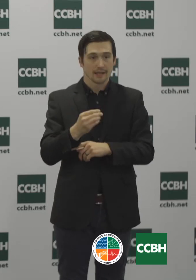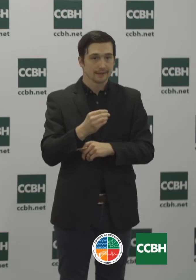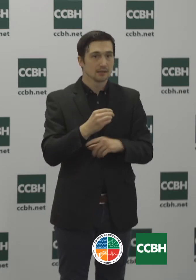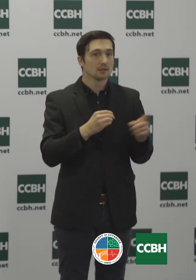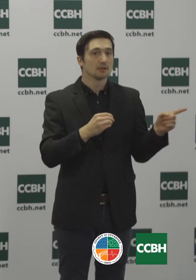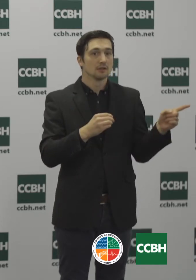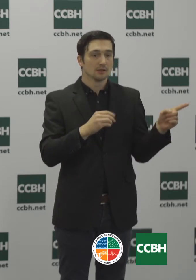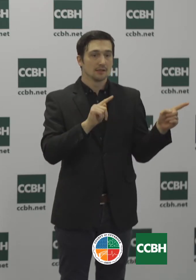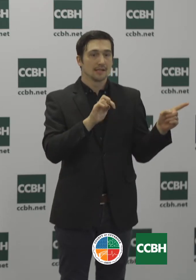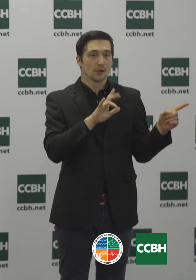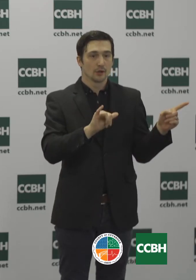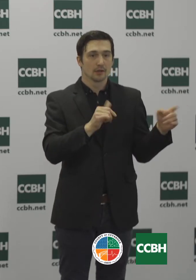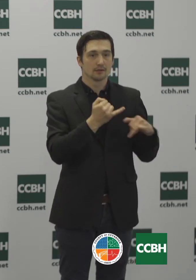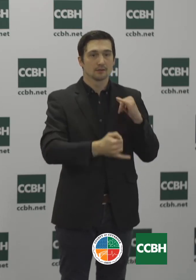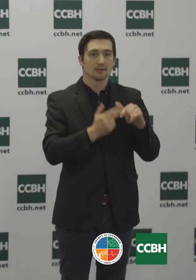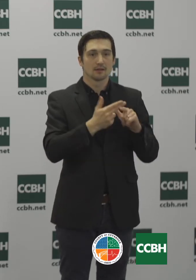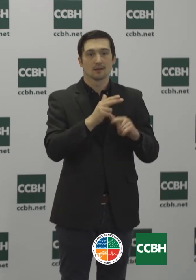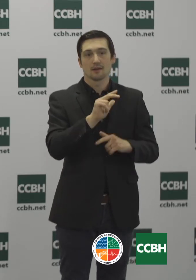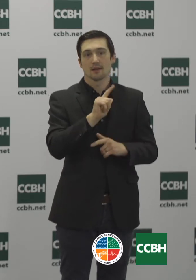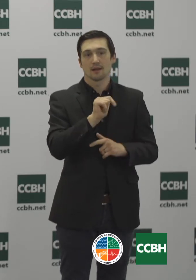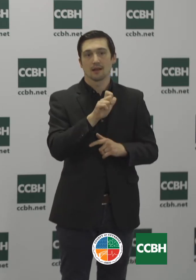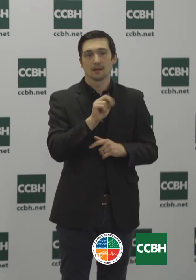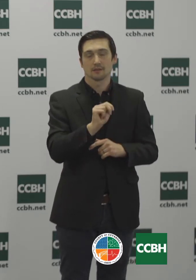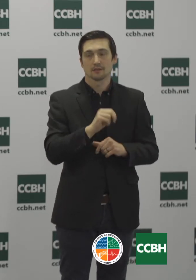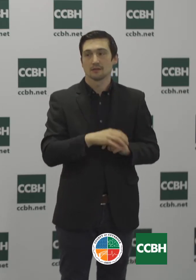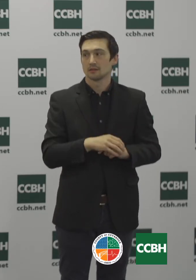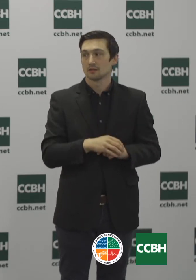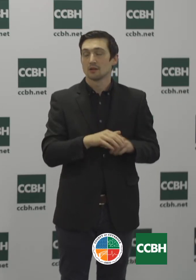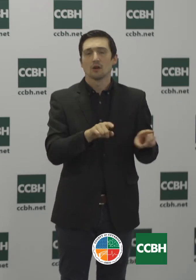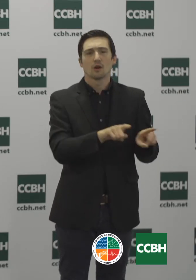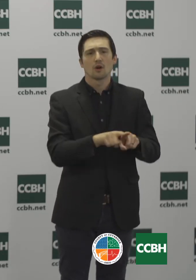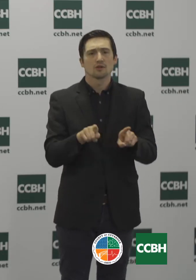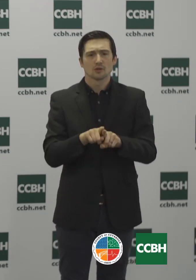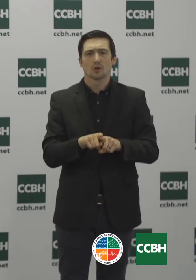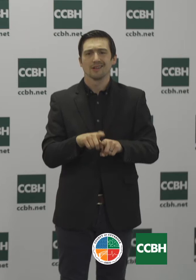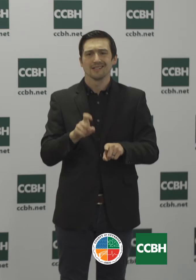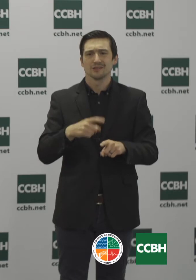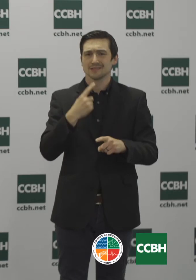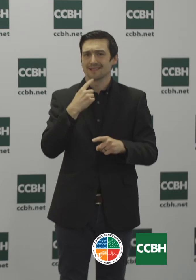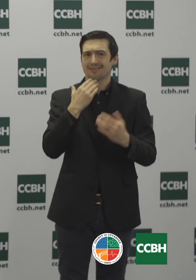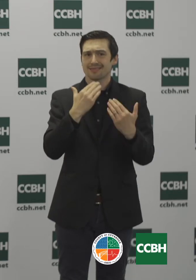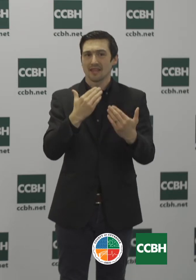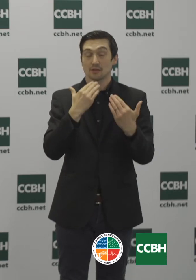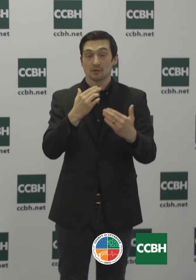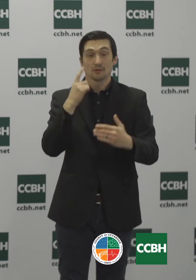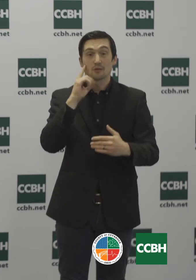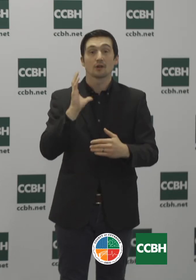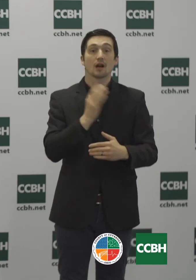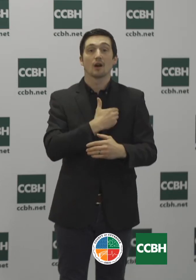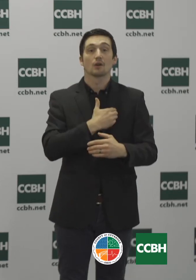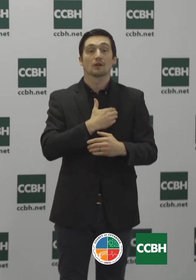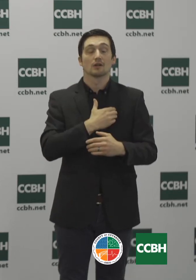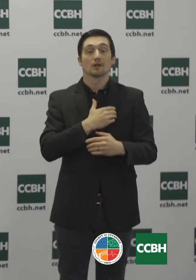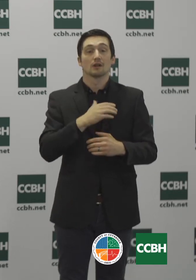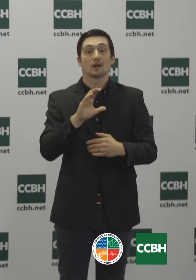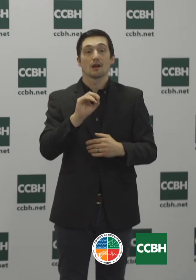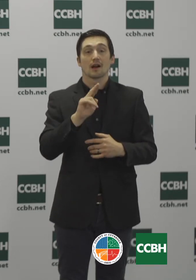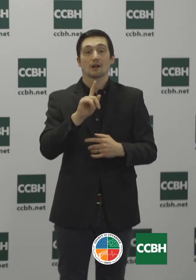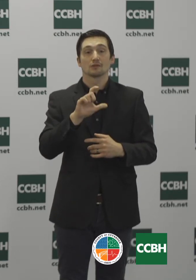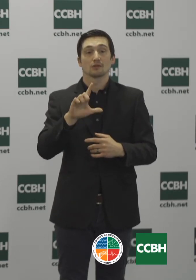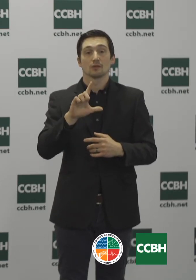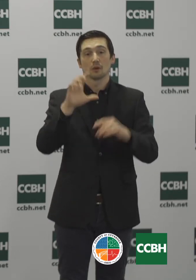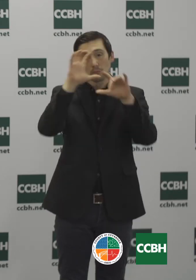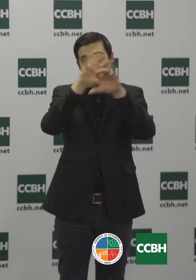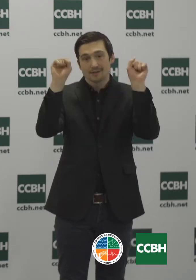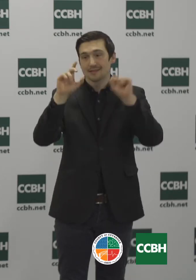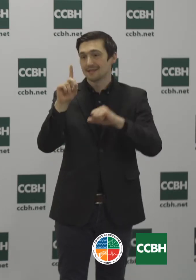Health, Terry Allen. We also owe a debt of gratitude to our Council President, Dan Brady,